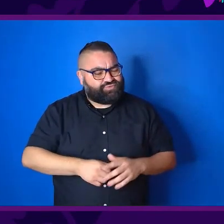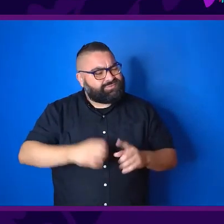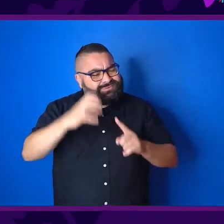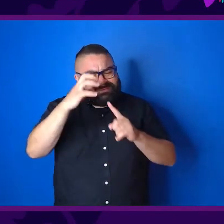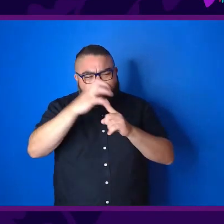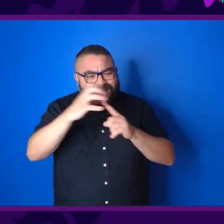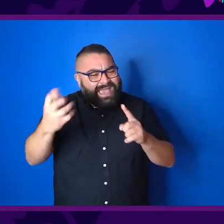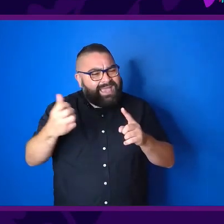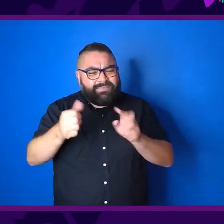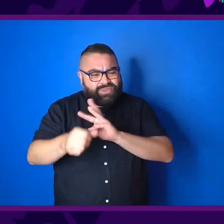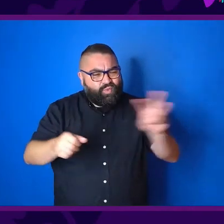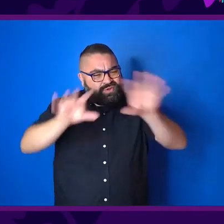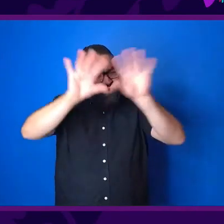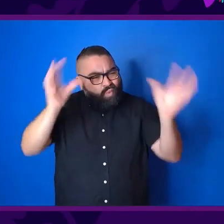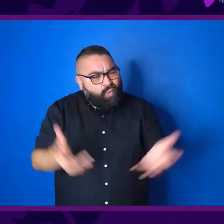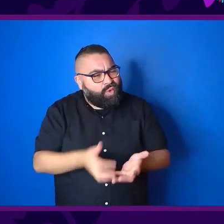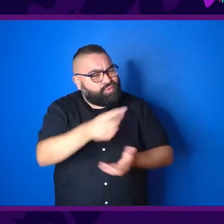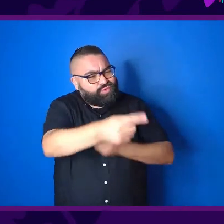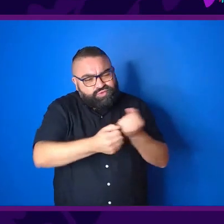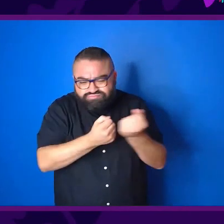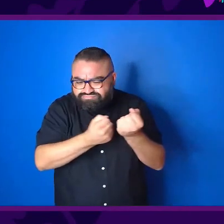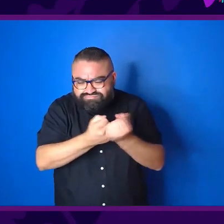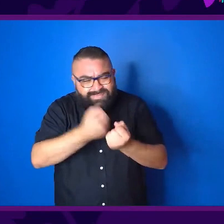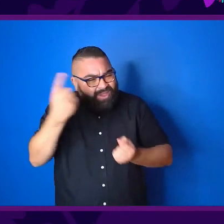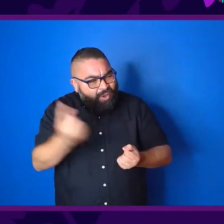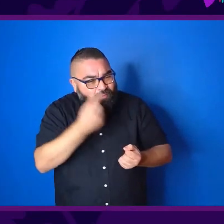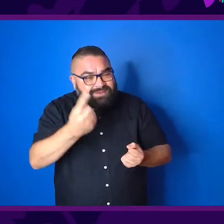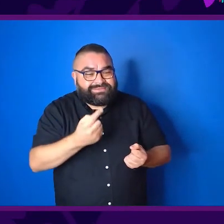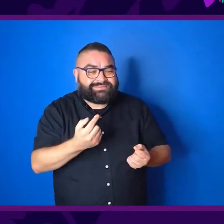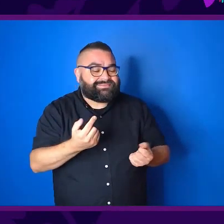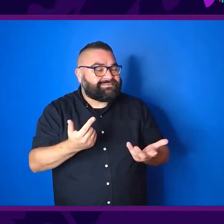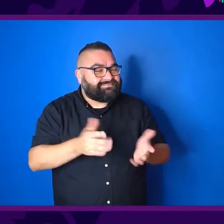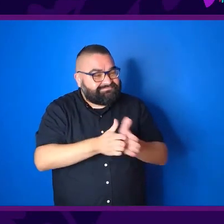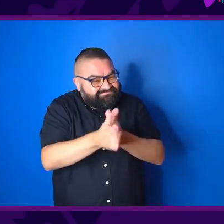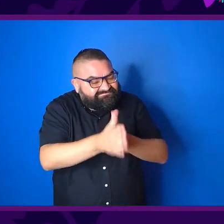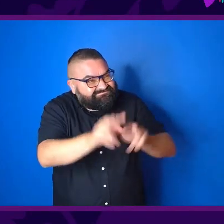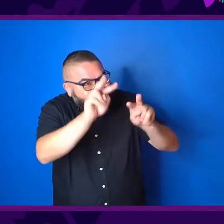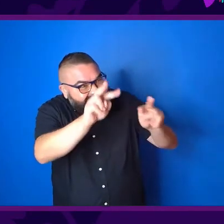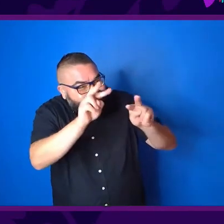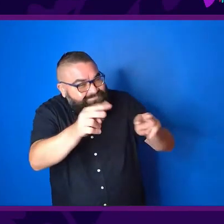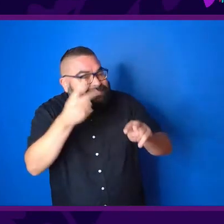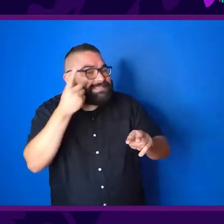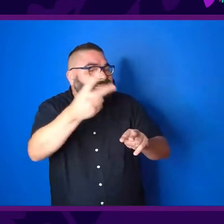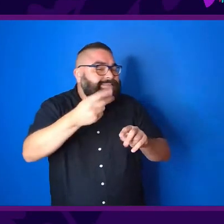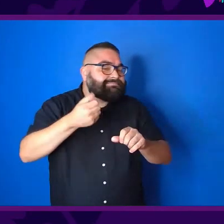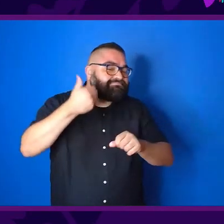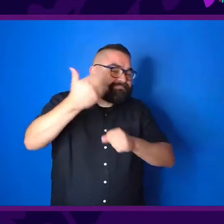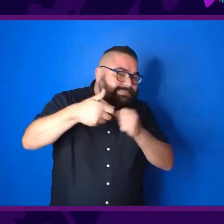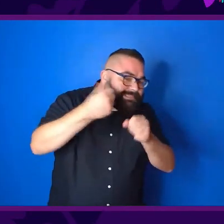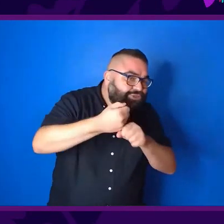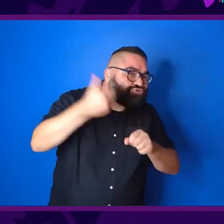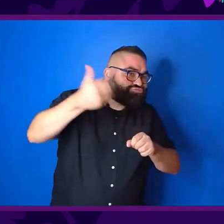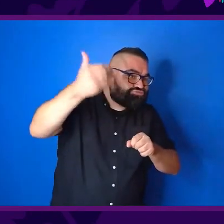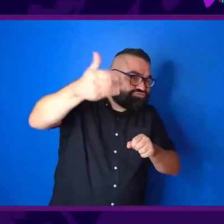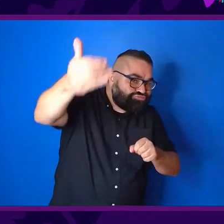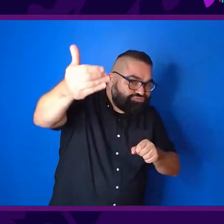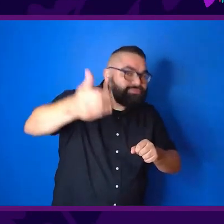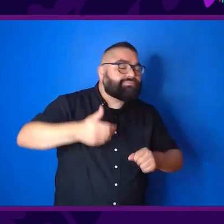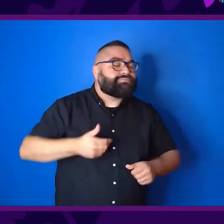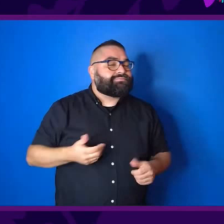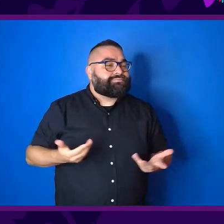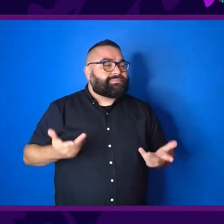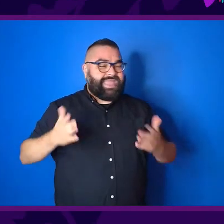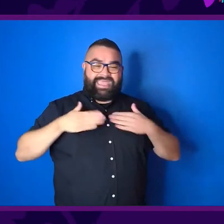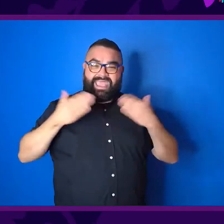you. I hope to see more of you in the course of the next years. And happy birthday, my